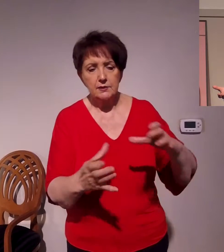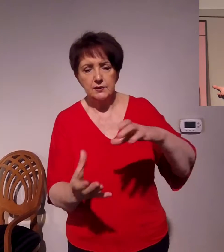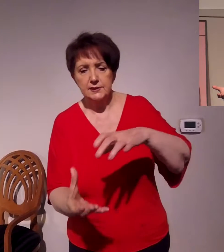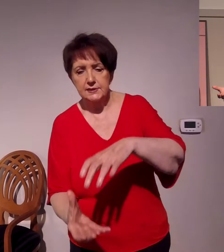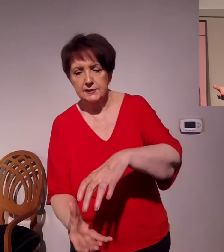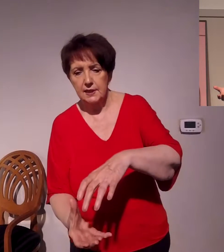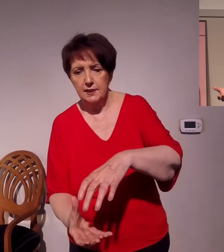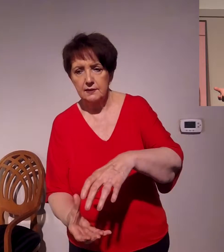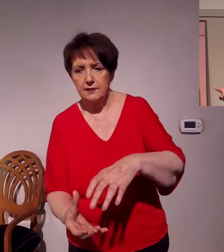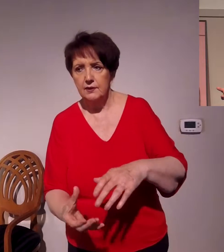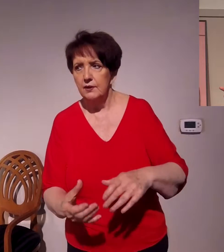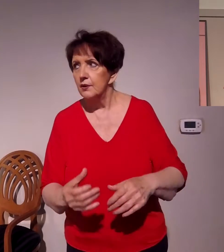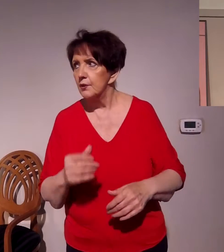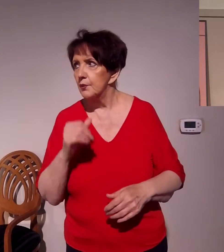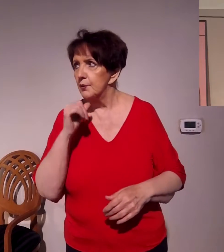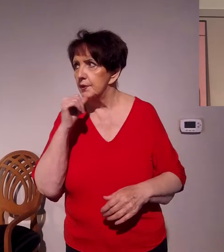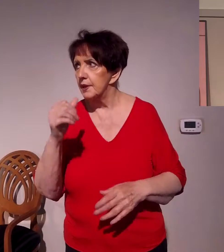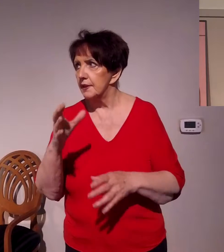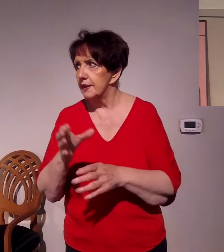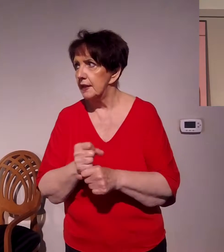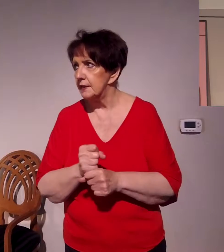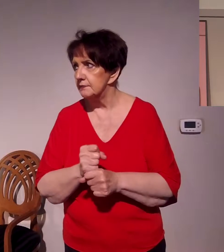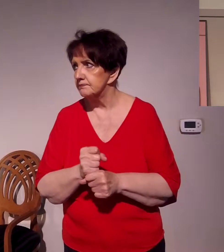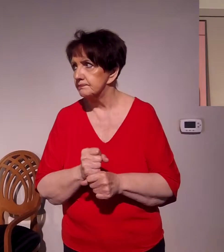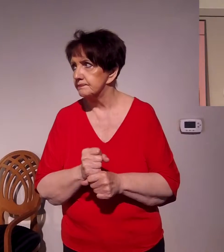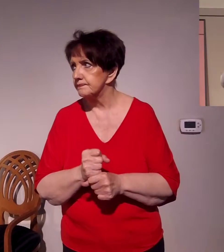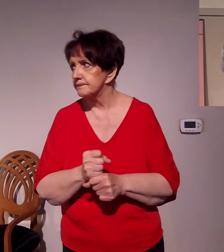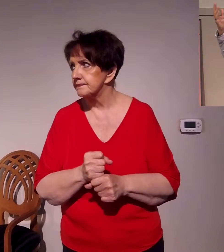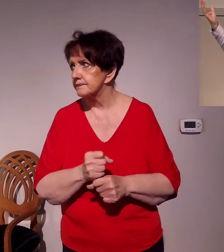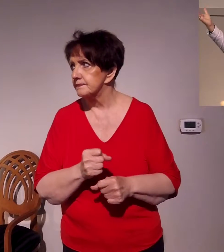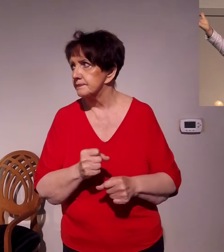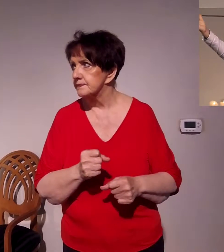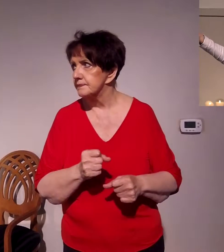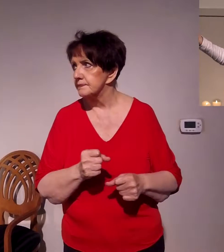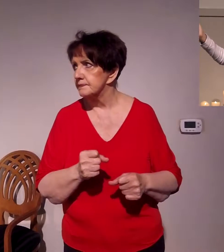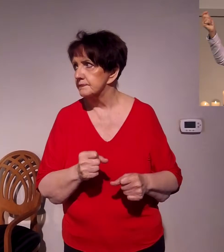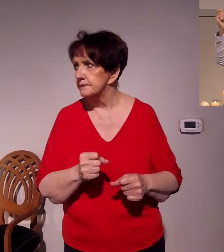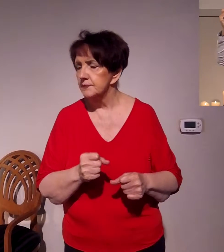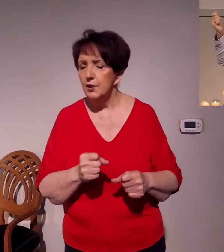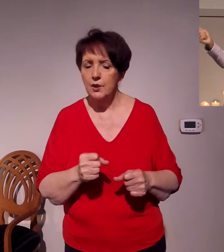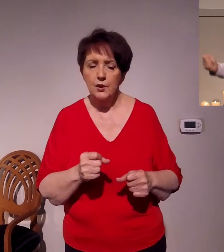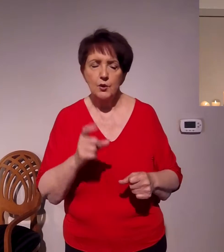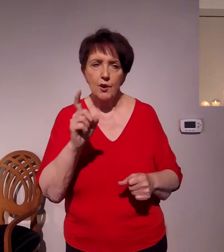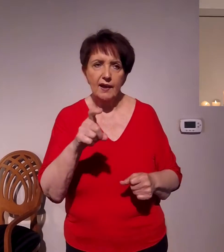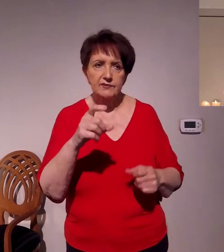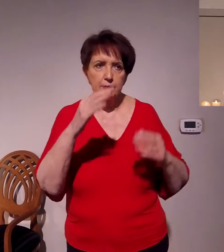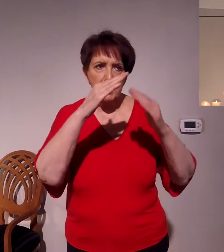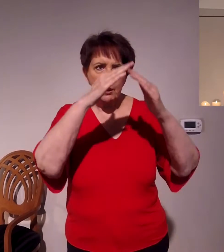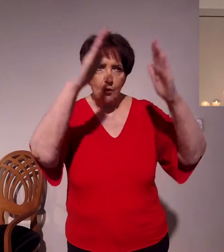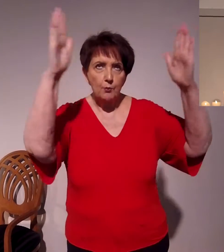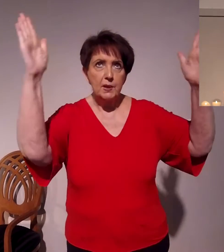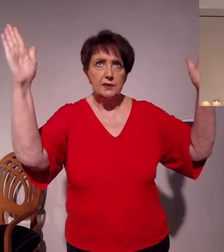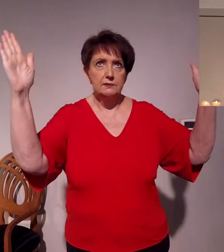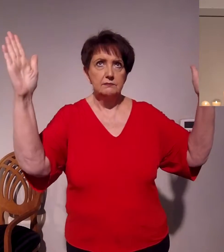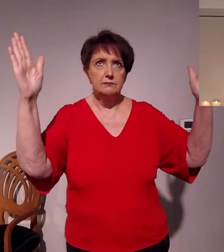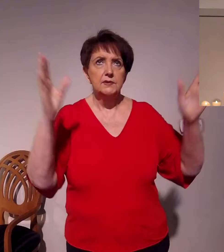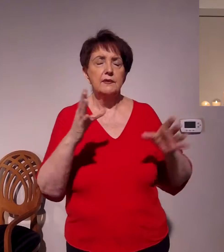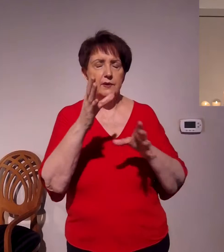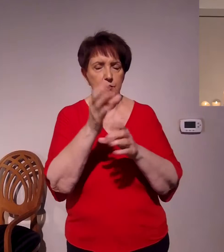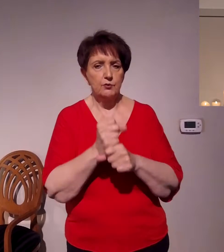we're not getting. We're not receiving. So we've got to be open to receive that.